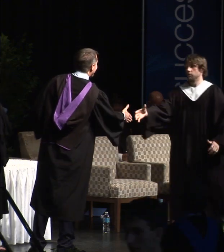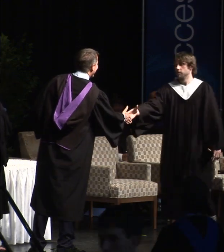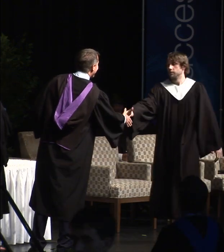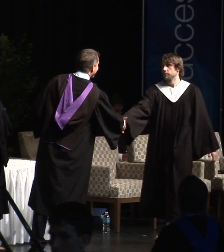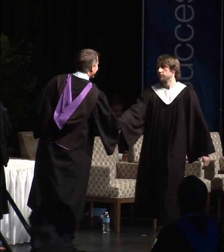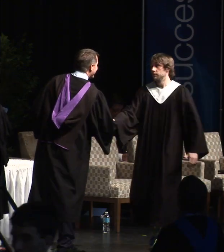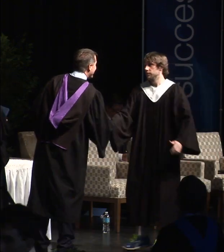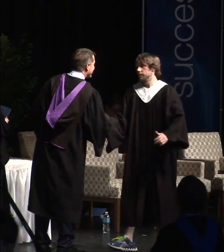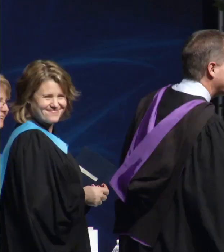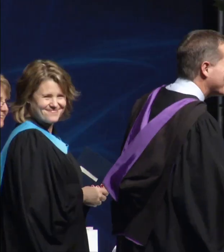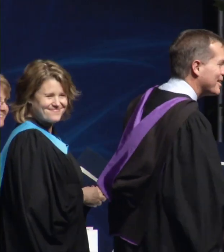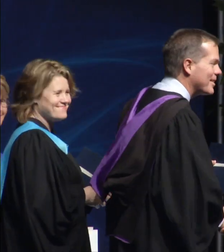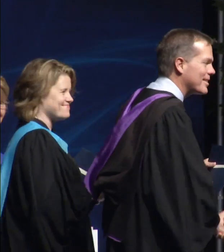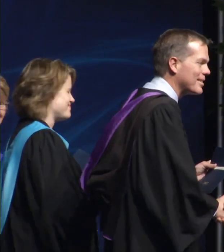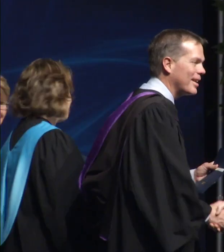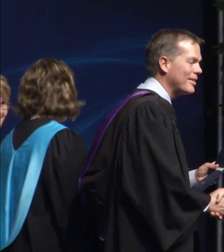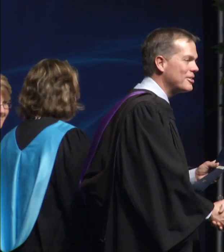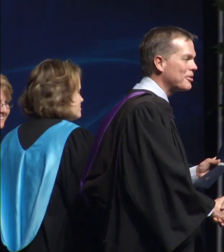Here, please.